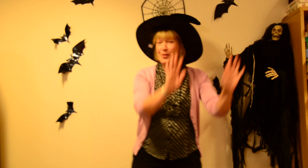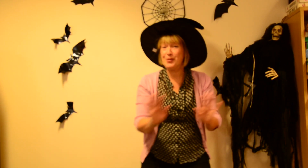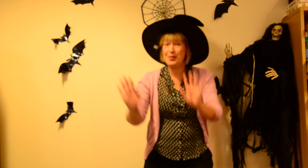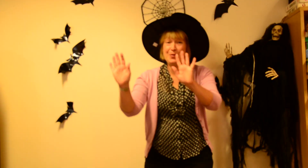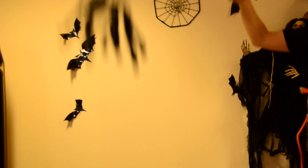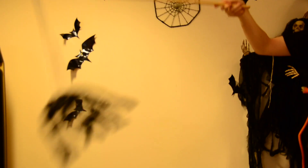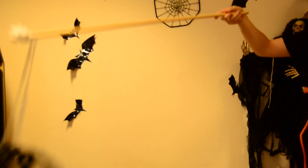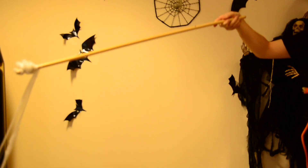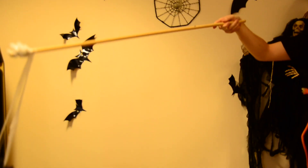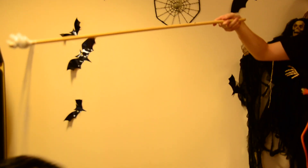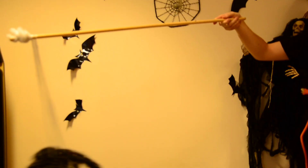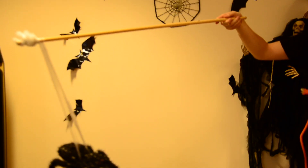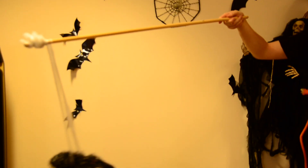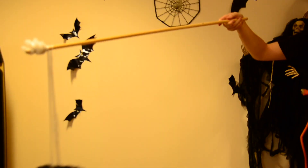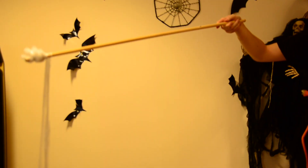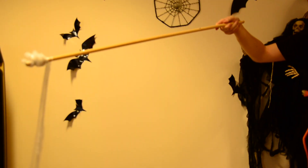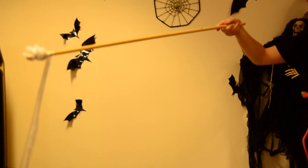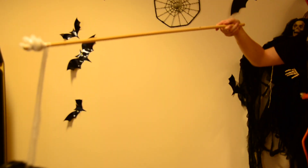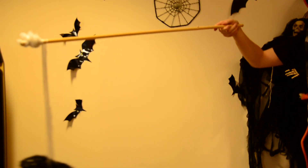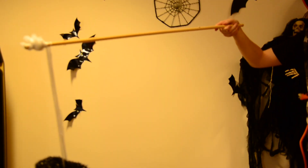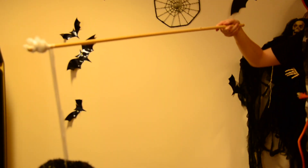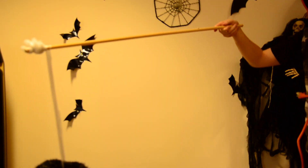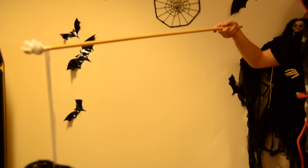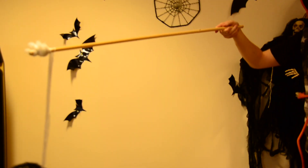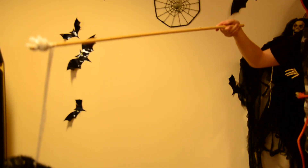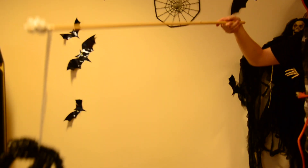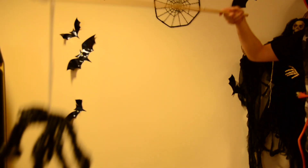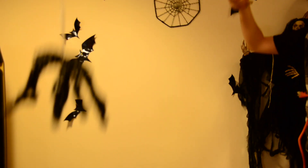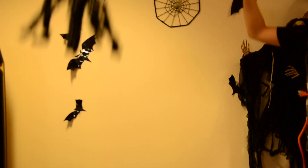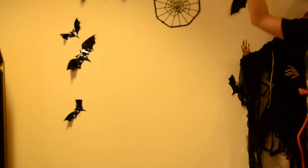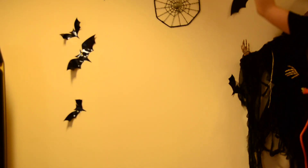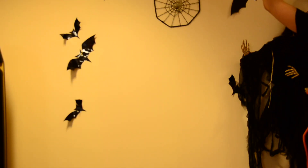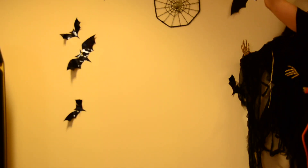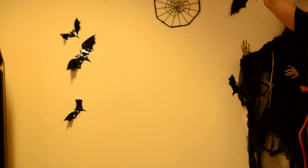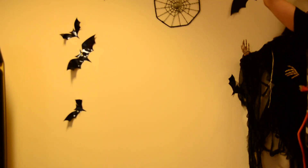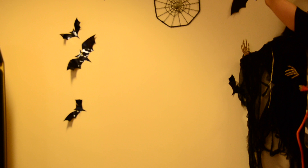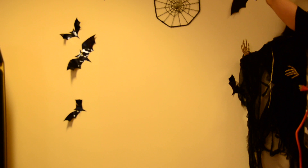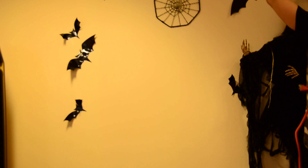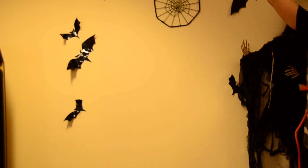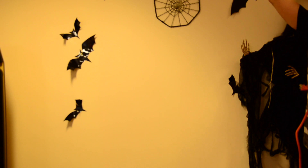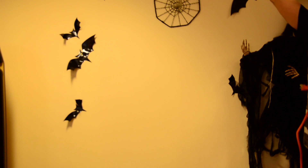Maybe that bets. Ah! Okay. The spider went woof over there. Try and do it. I know it must be hard.